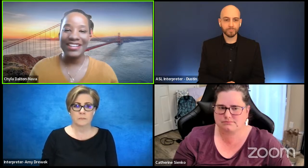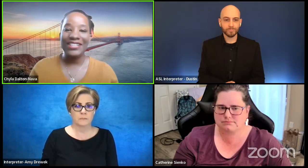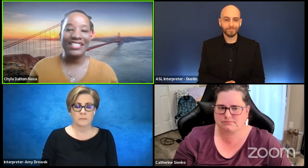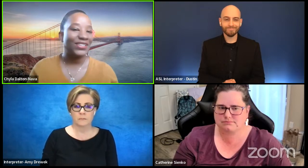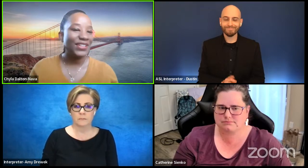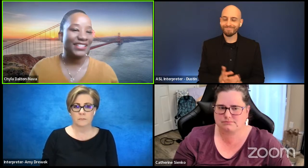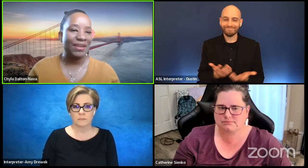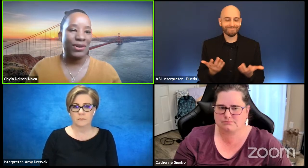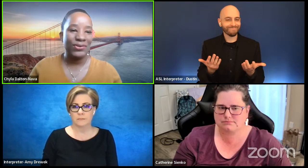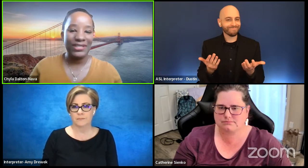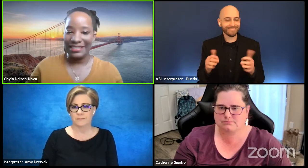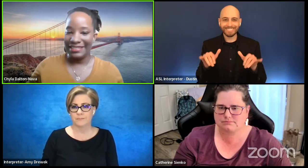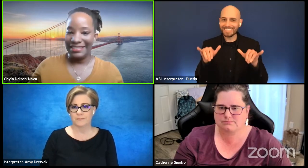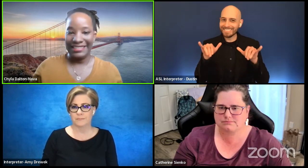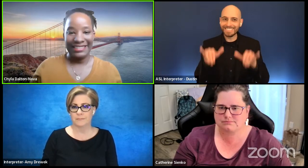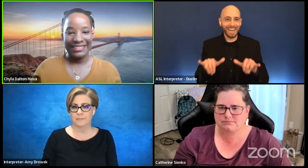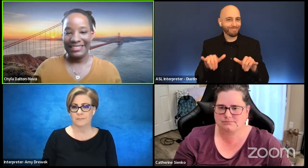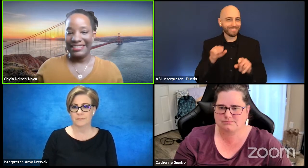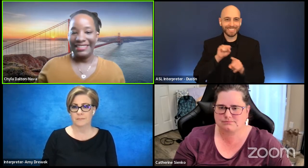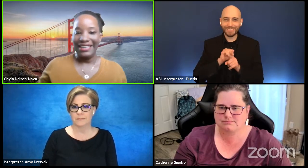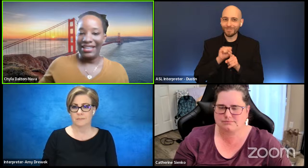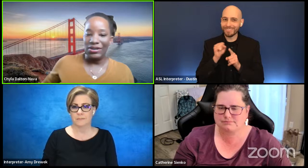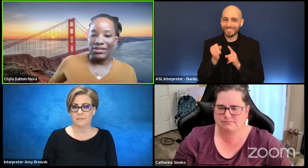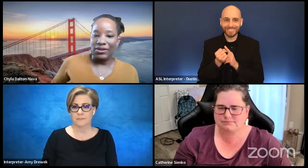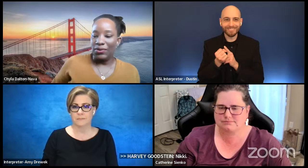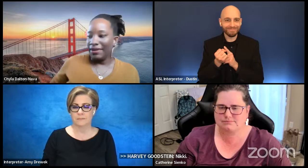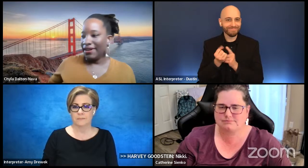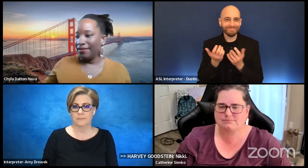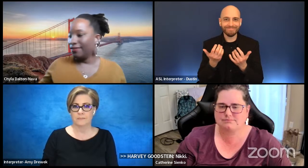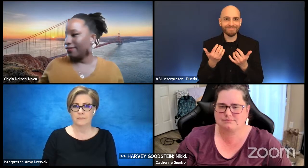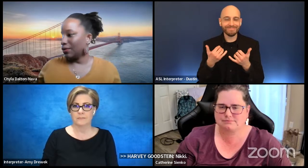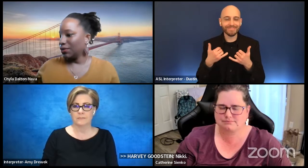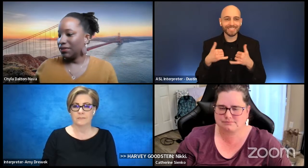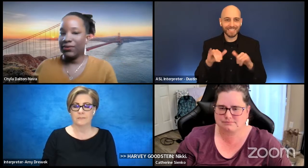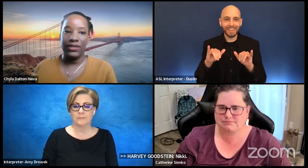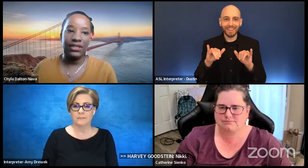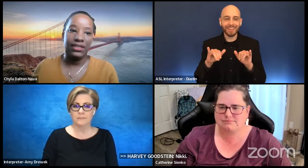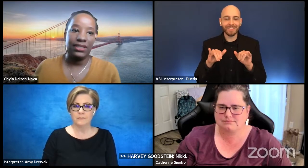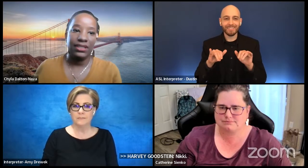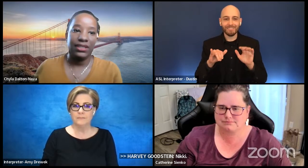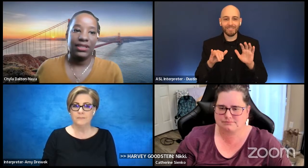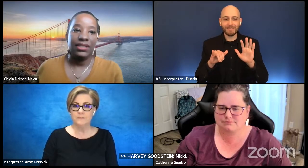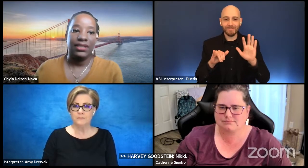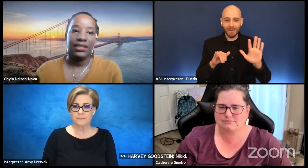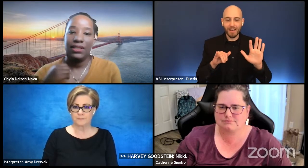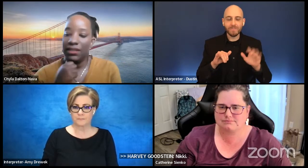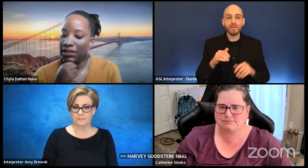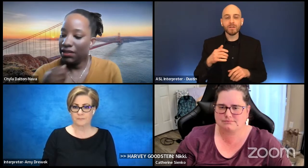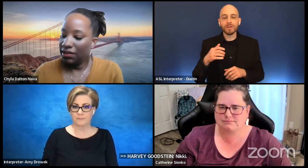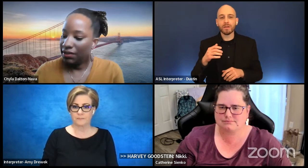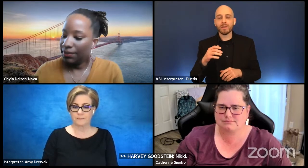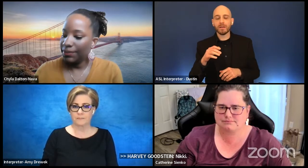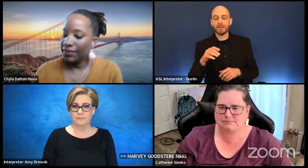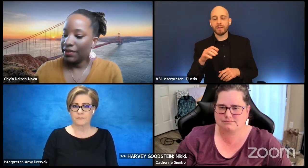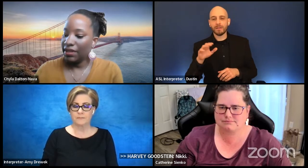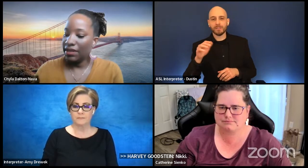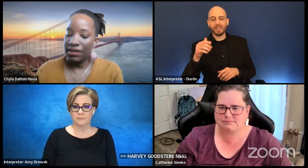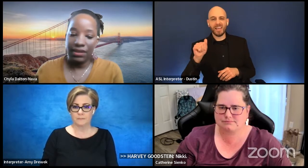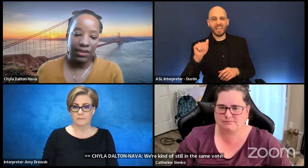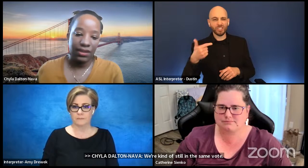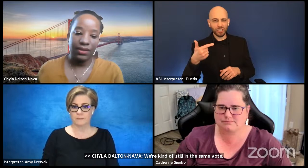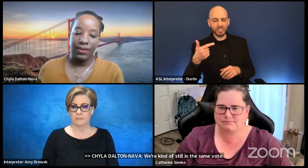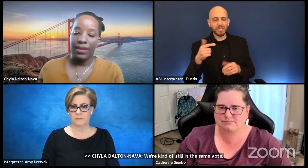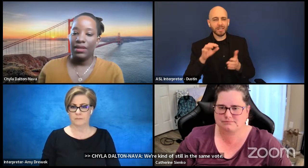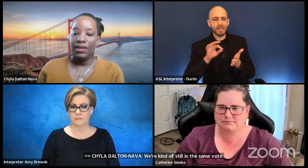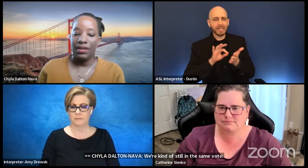We're kind of still in the same boat. There are still only 5 votes for. Let me read off what I have. Could you